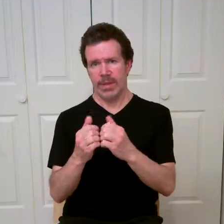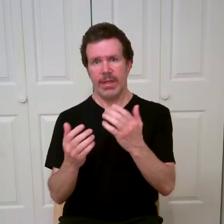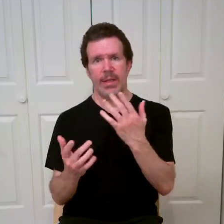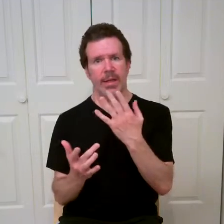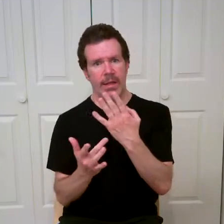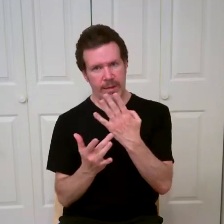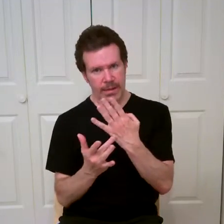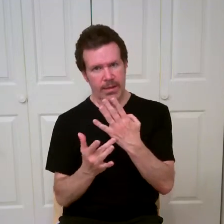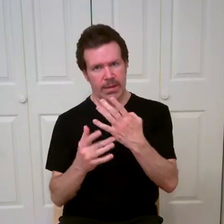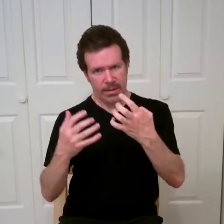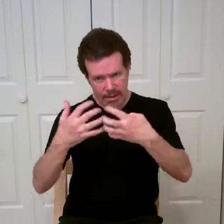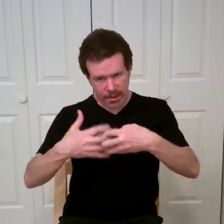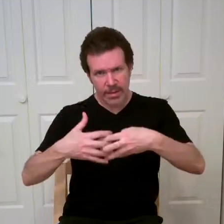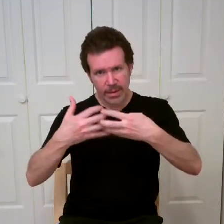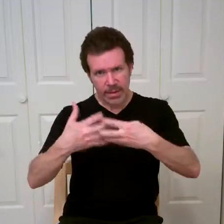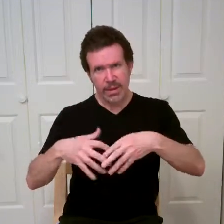artificial intelligence.